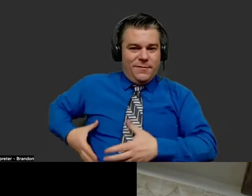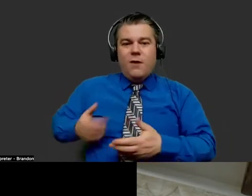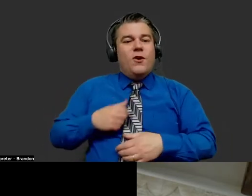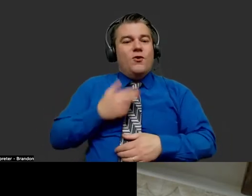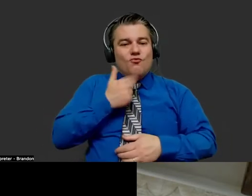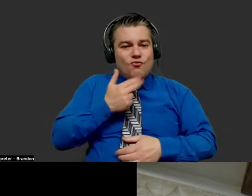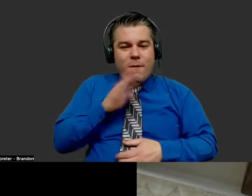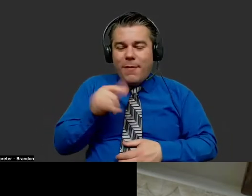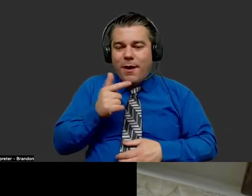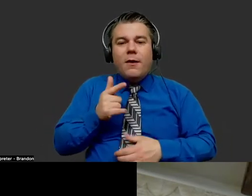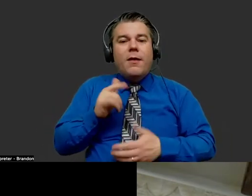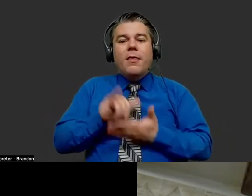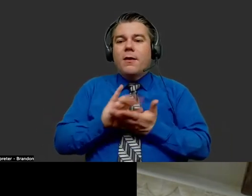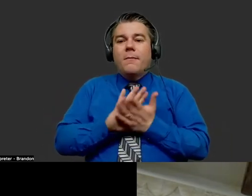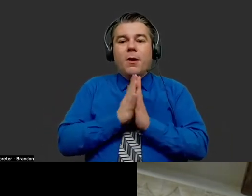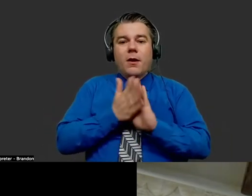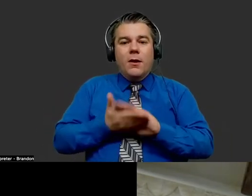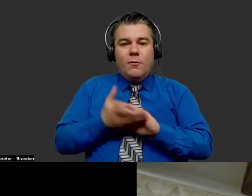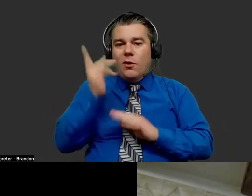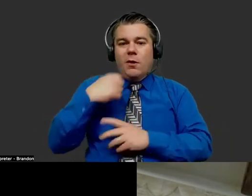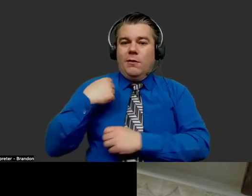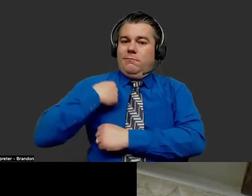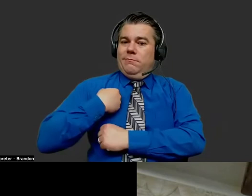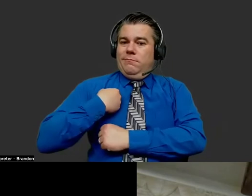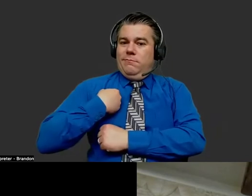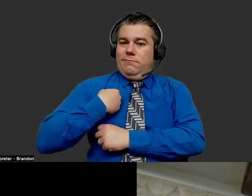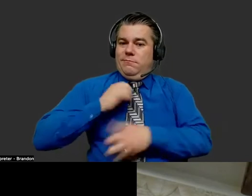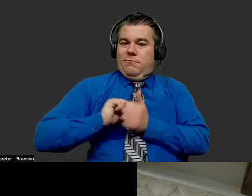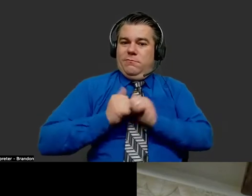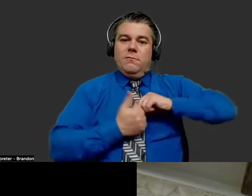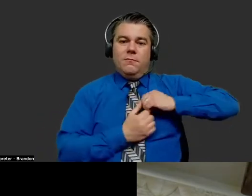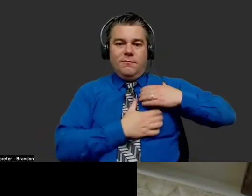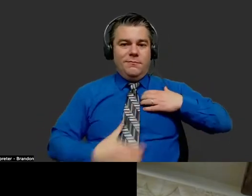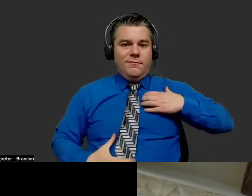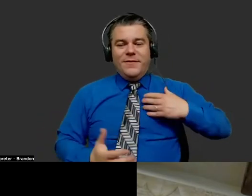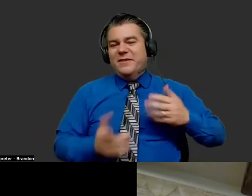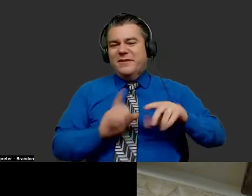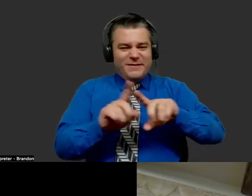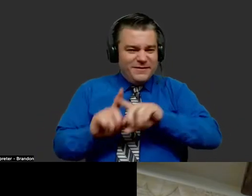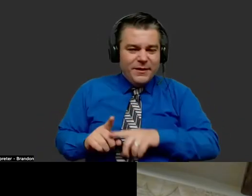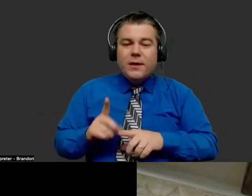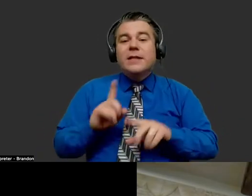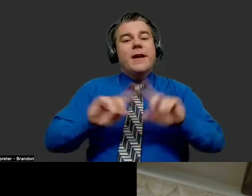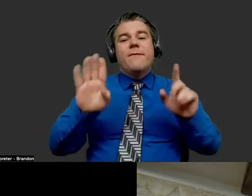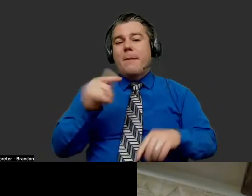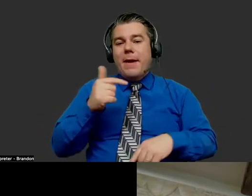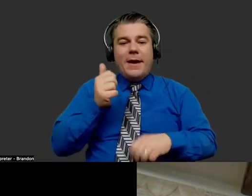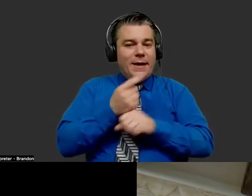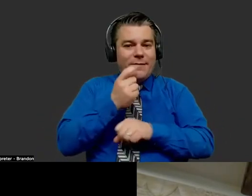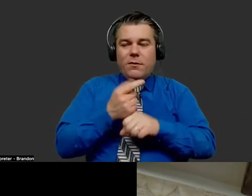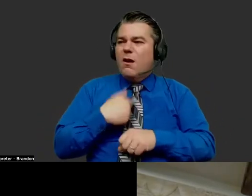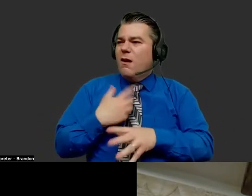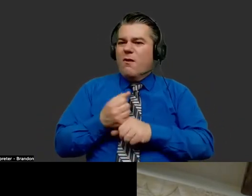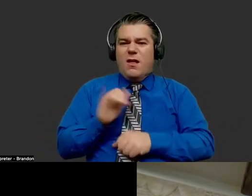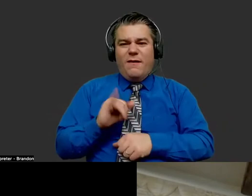turn into like half purses and backpacks. So you get a different bag every year. I've got like 4 or 5 in